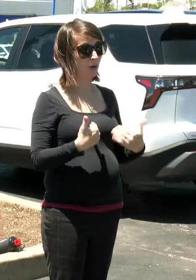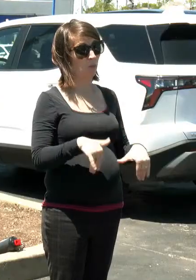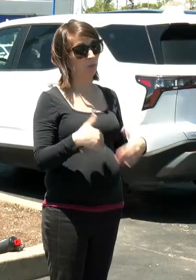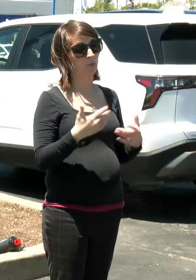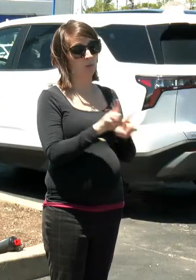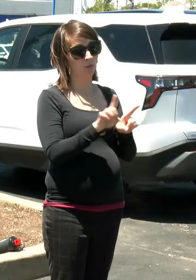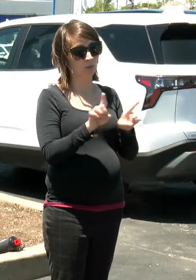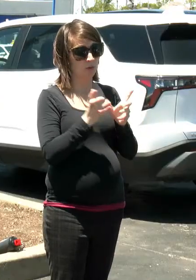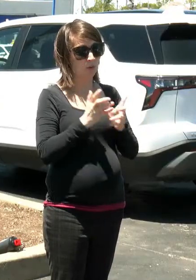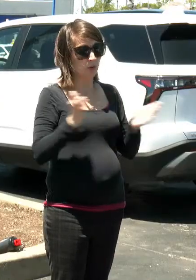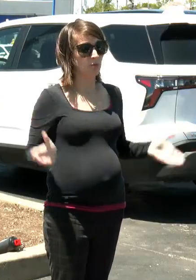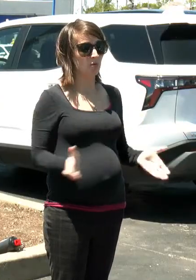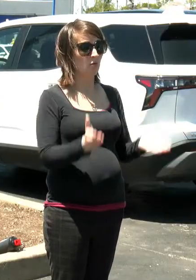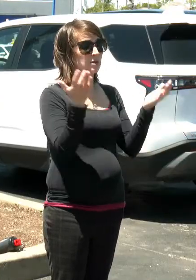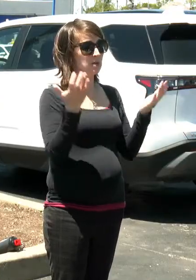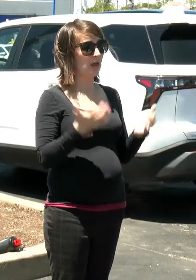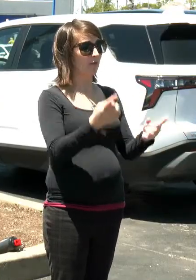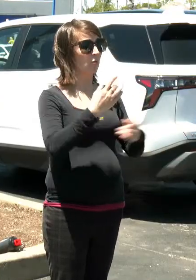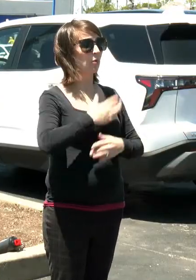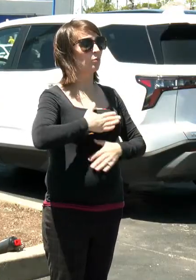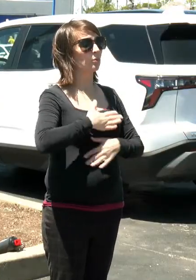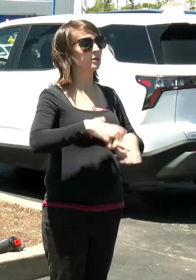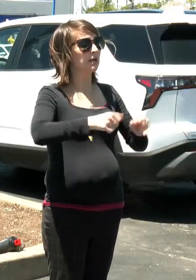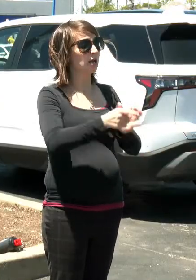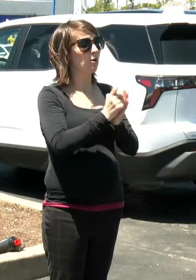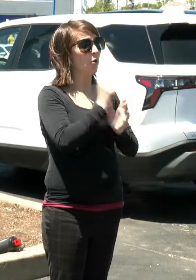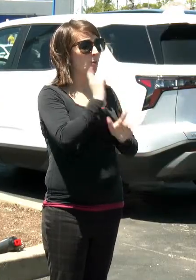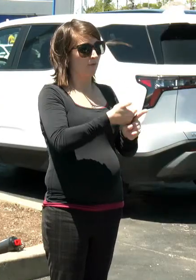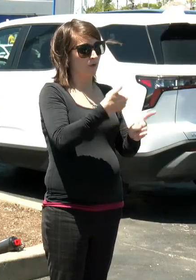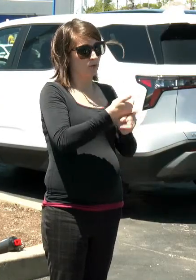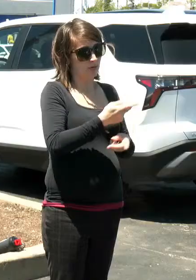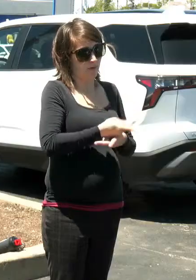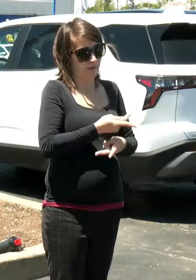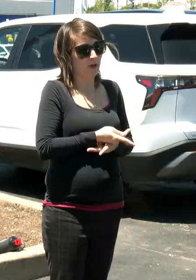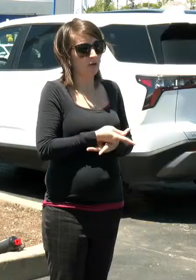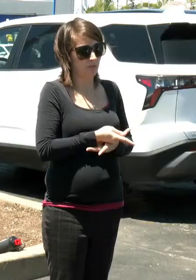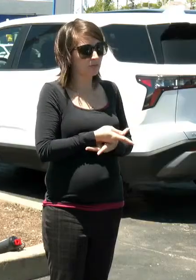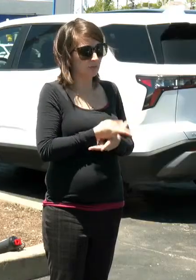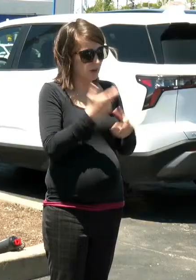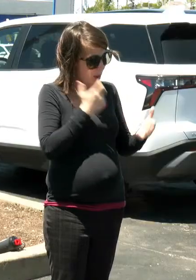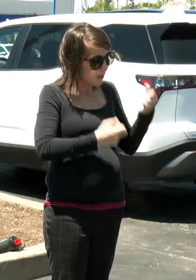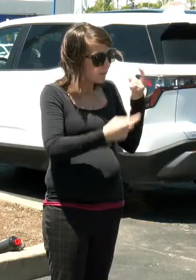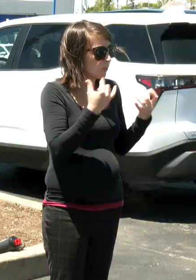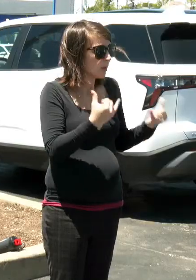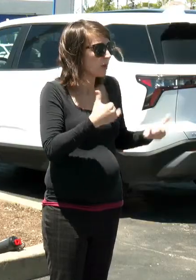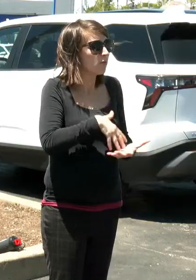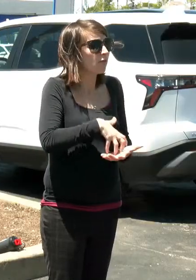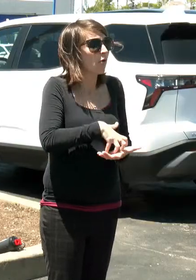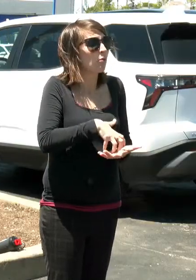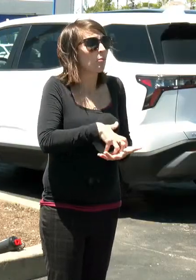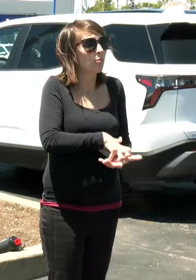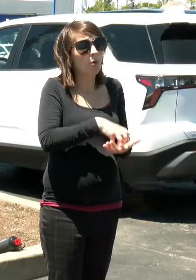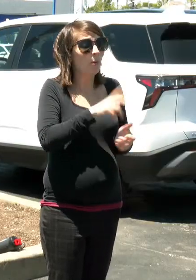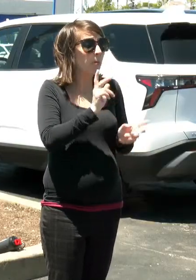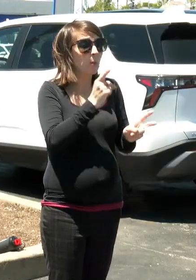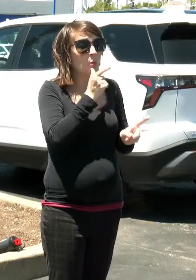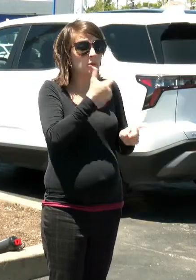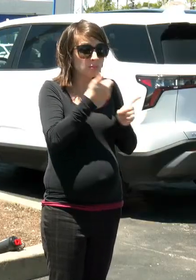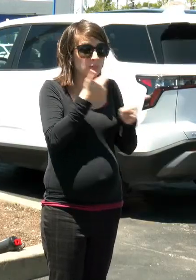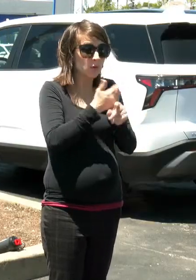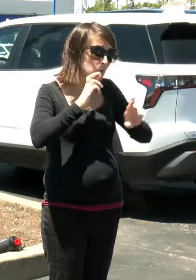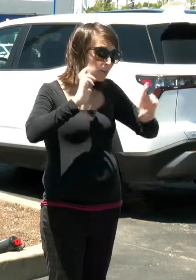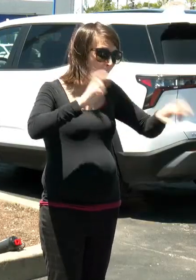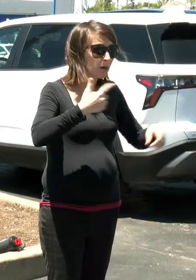everyone to please take a moment for self-care. Everyone is vulnerable, even those who are responding. We are